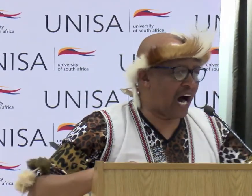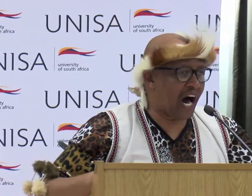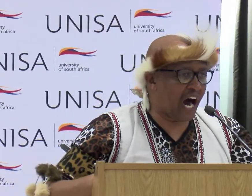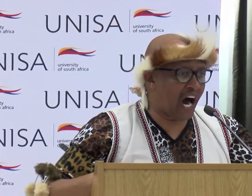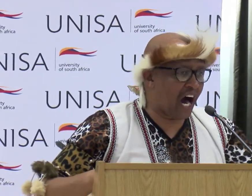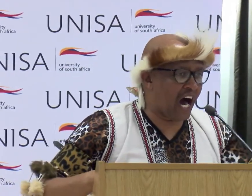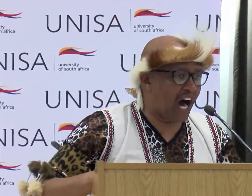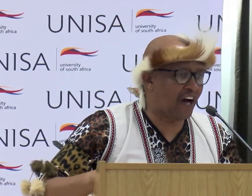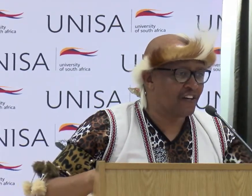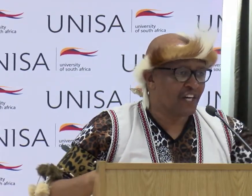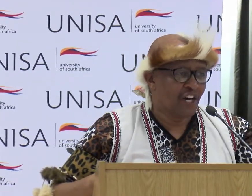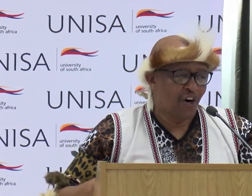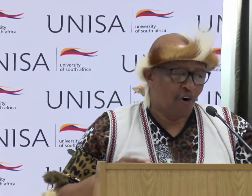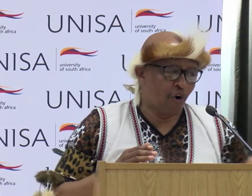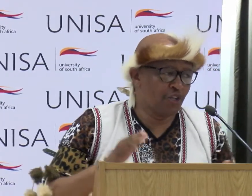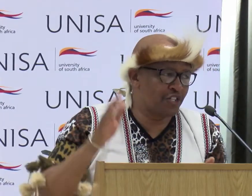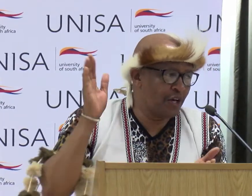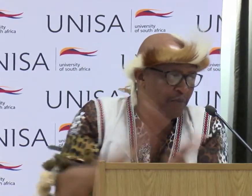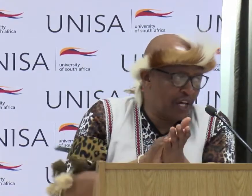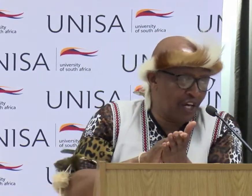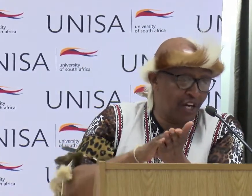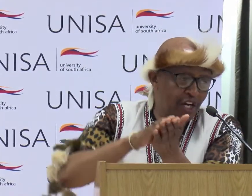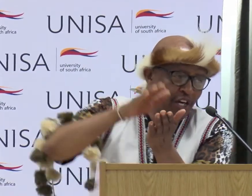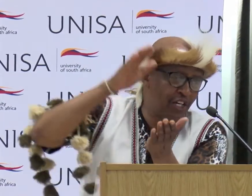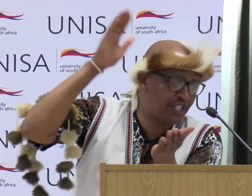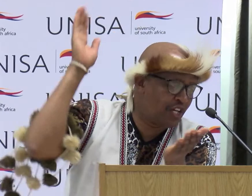yelele ha,